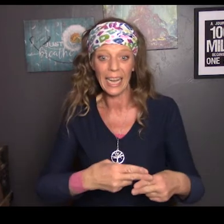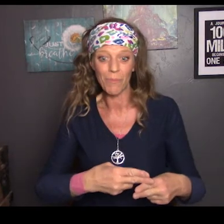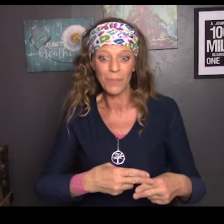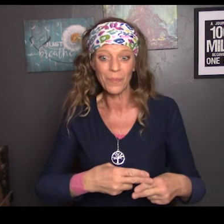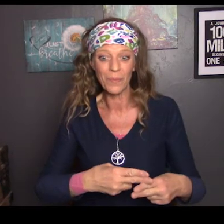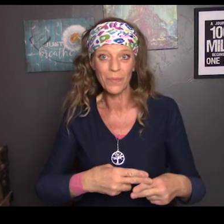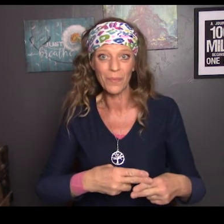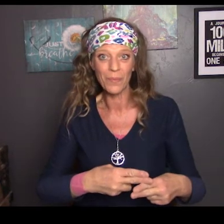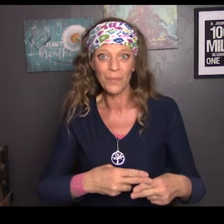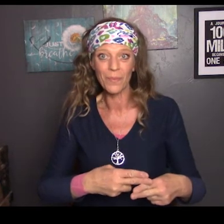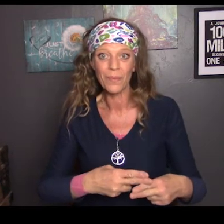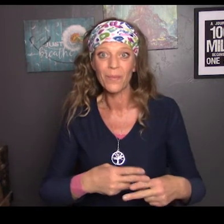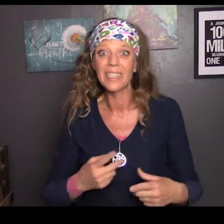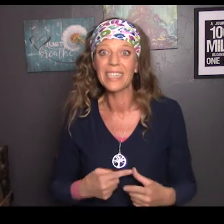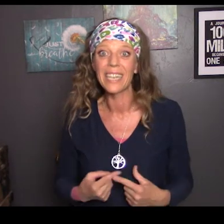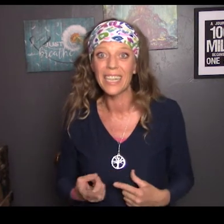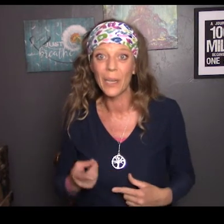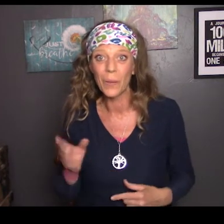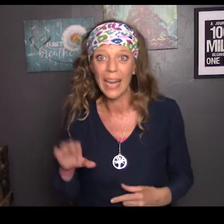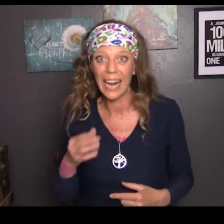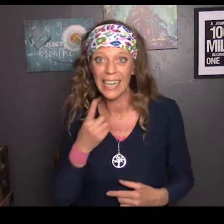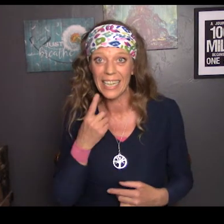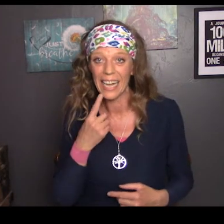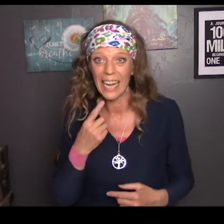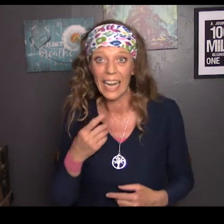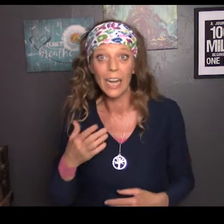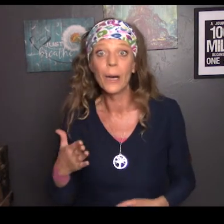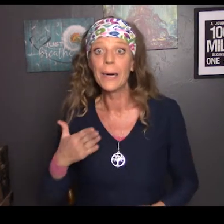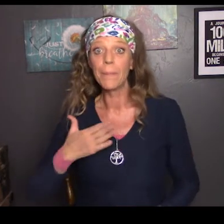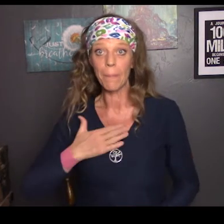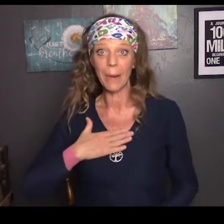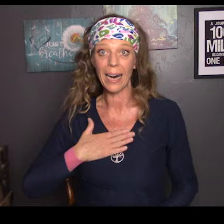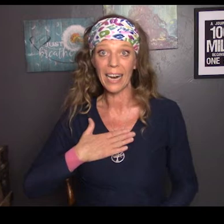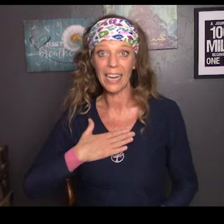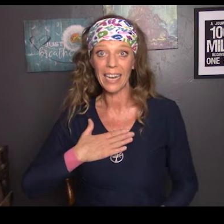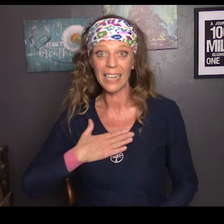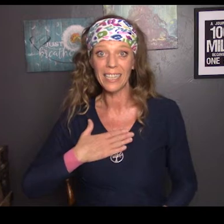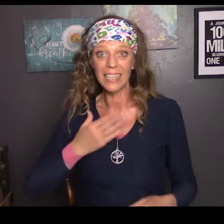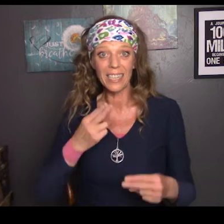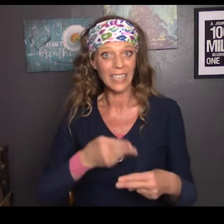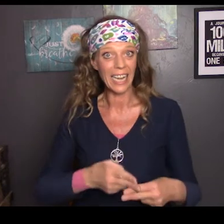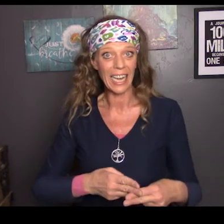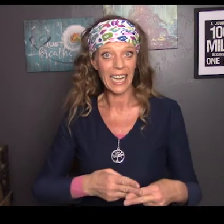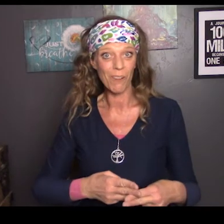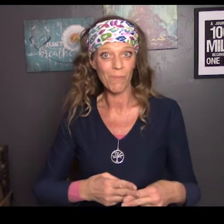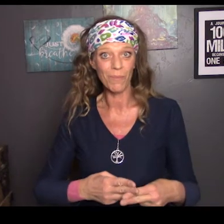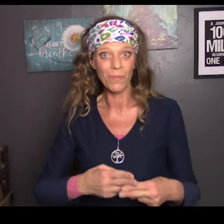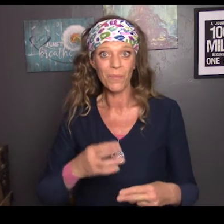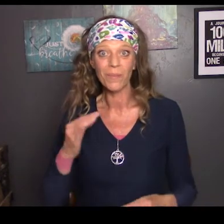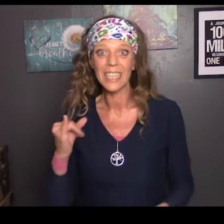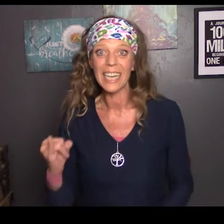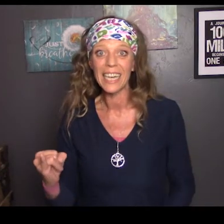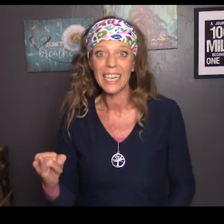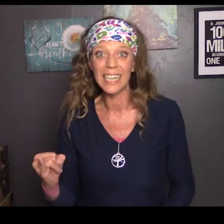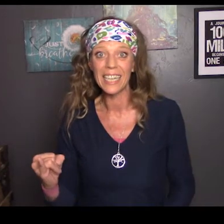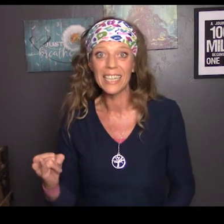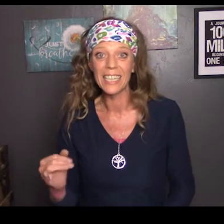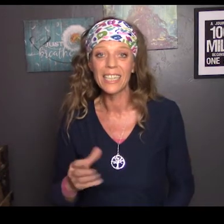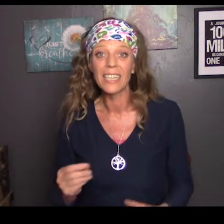name? And then you can say, my name is,